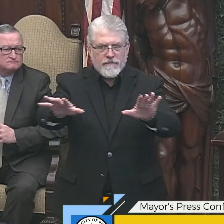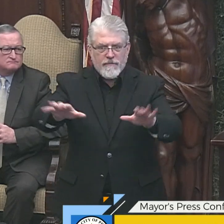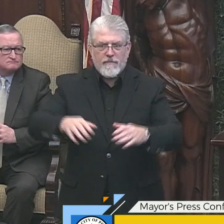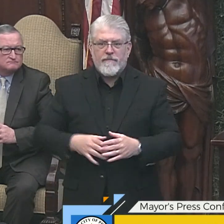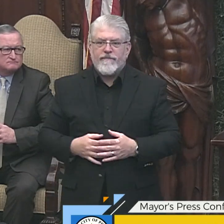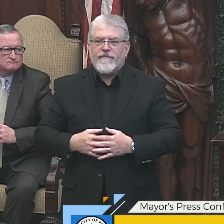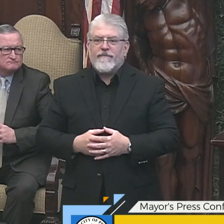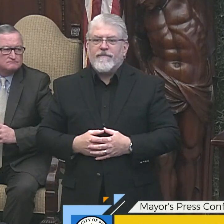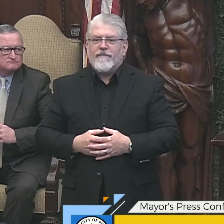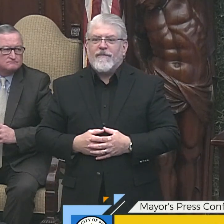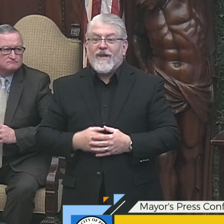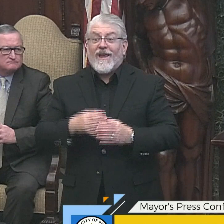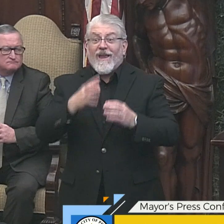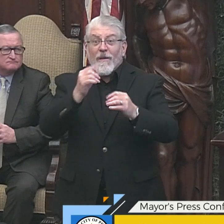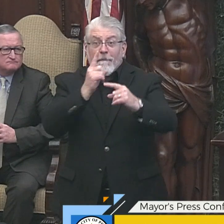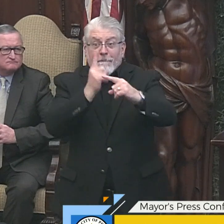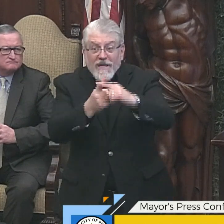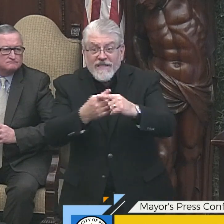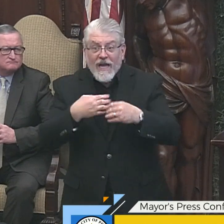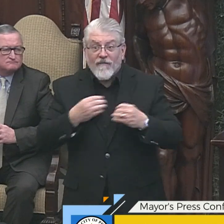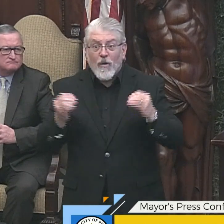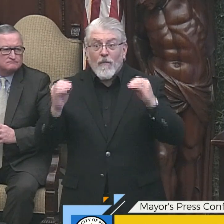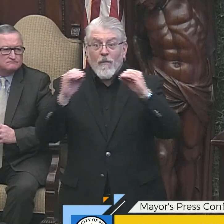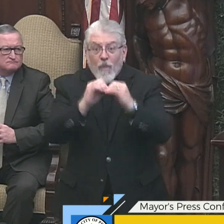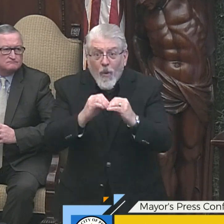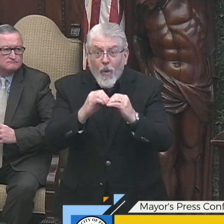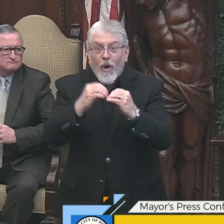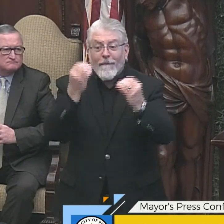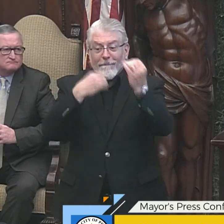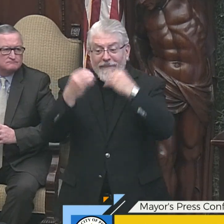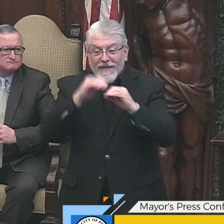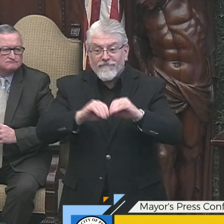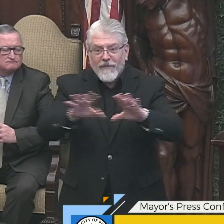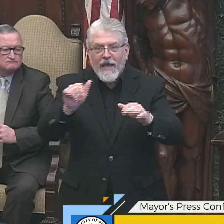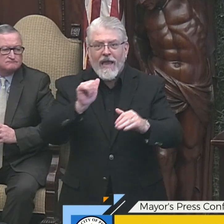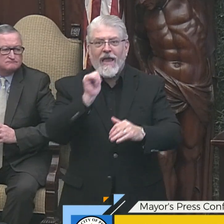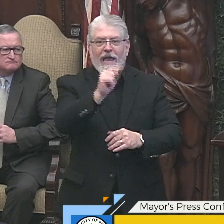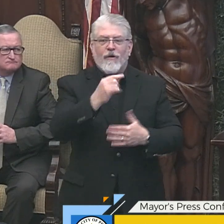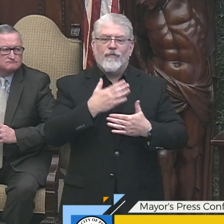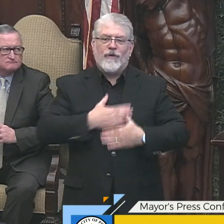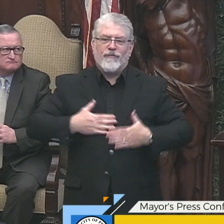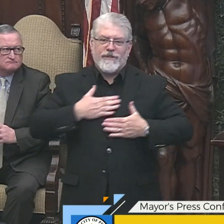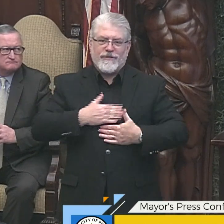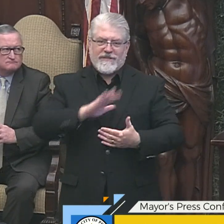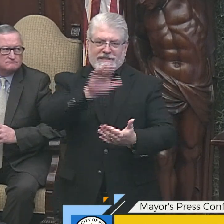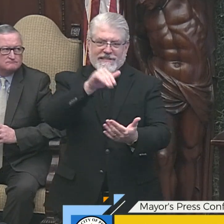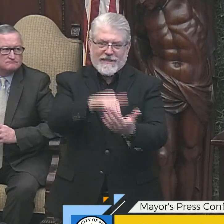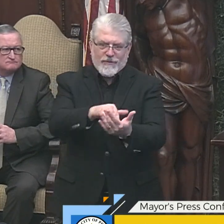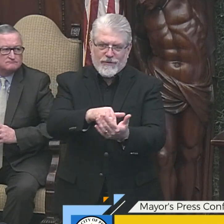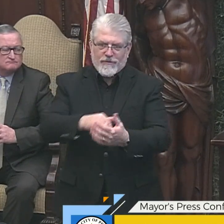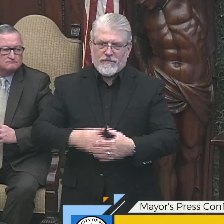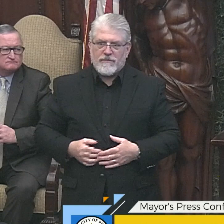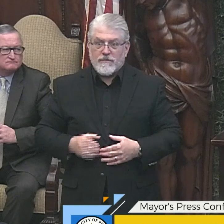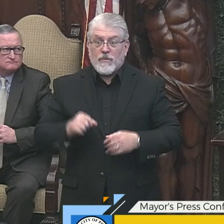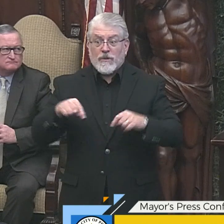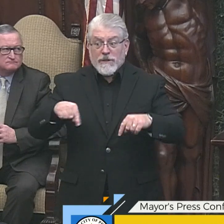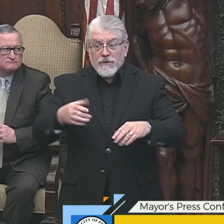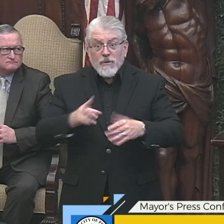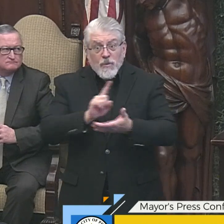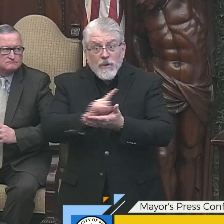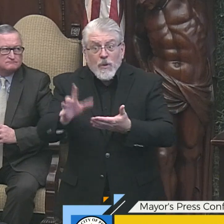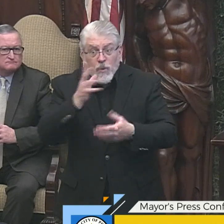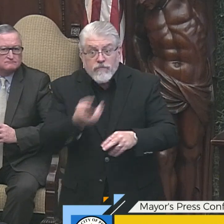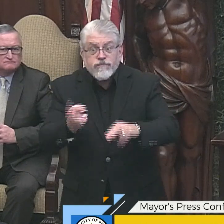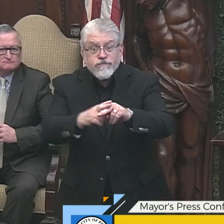broader food distribution plan to be available later this week. Before I take questions, I want to thank our